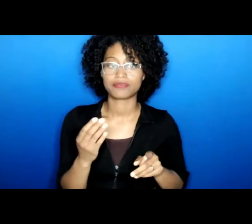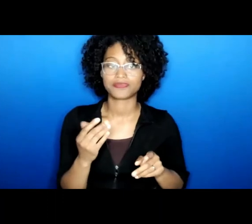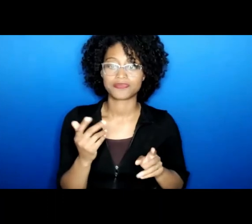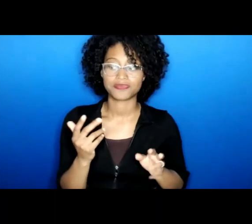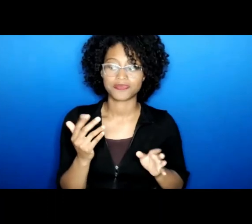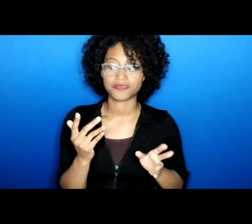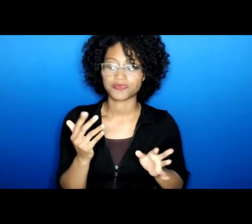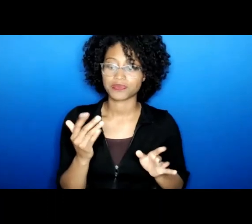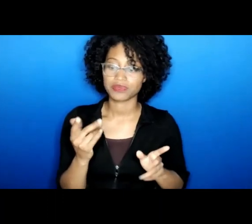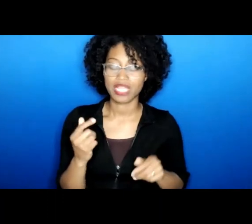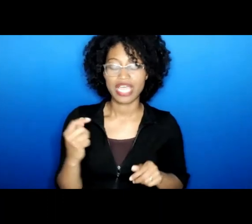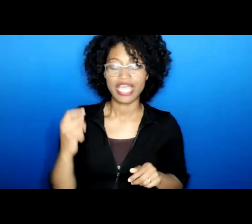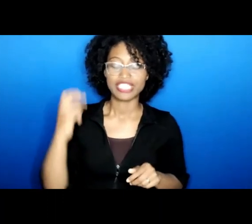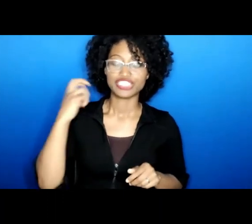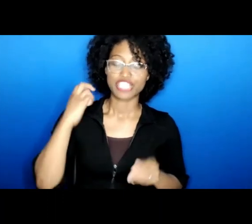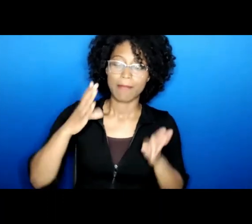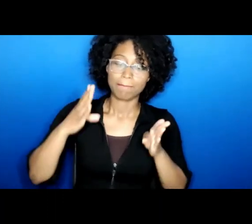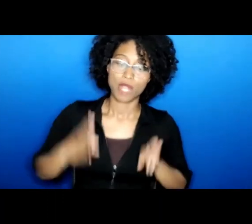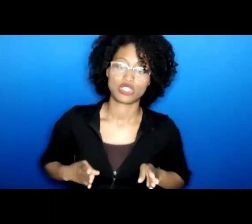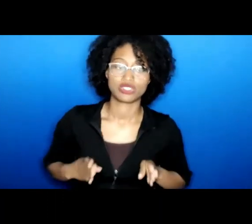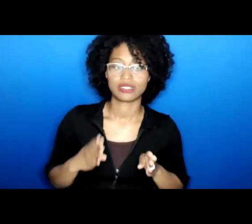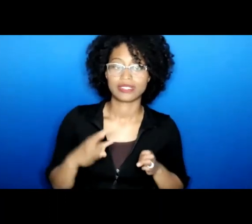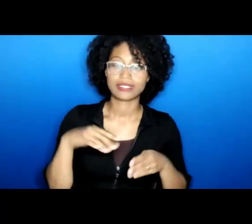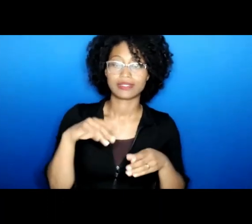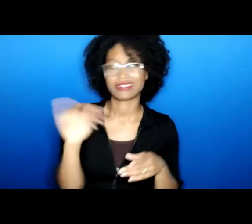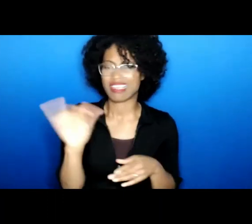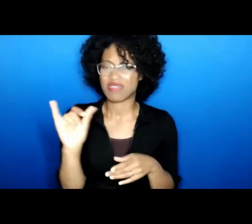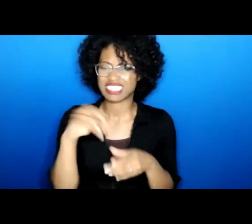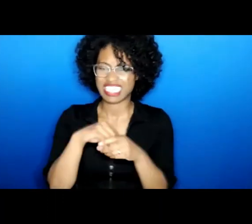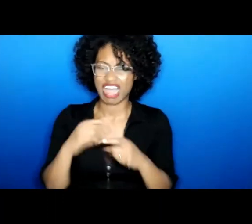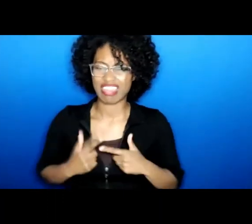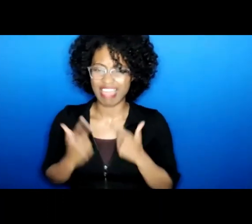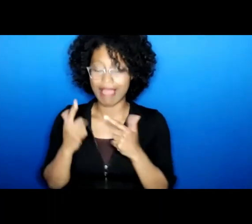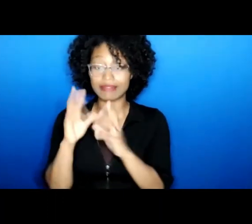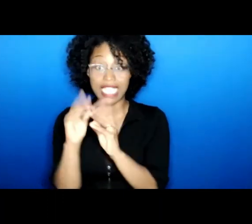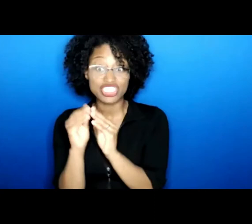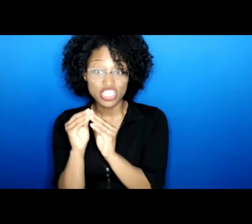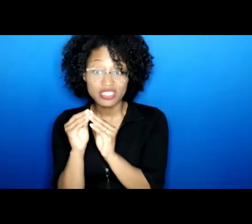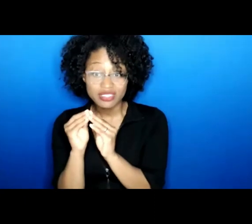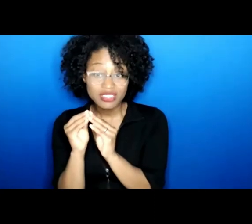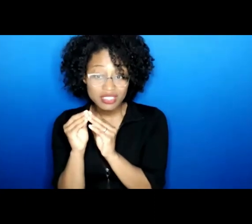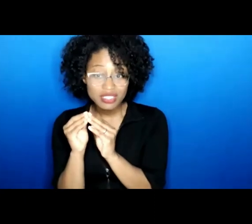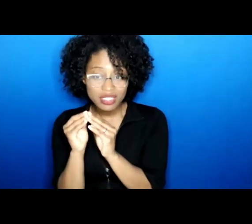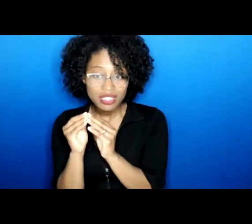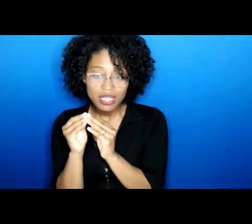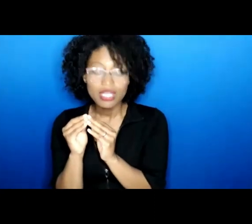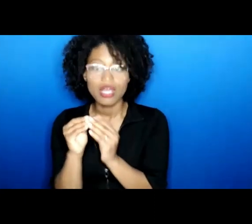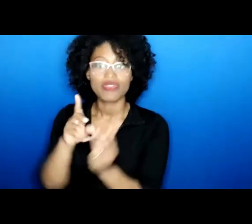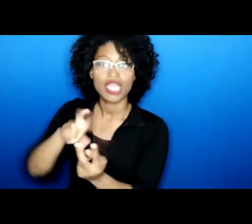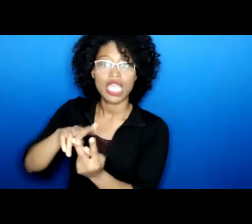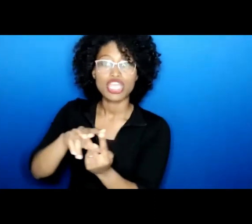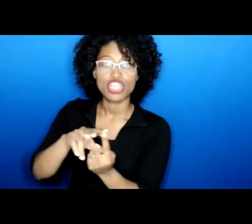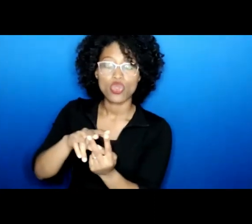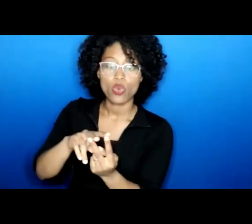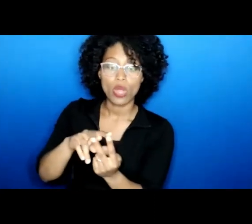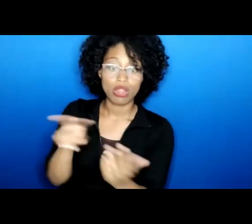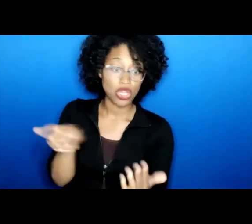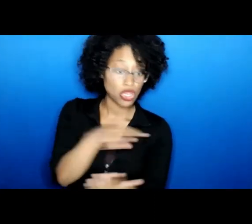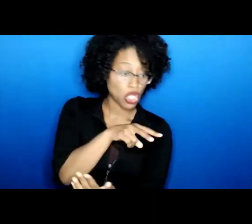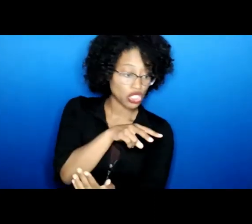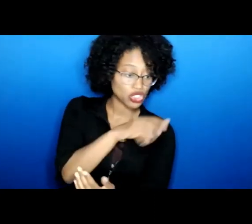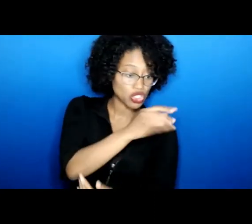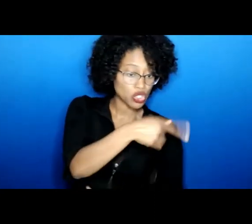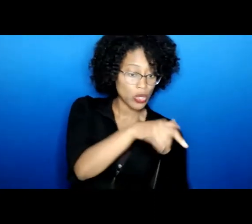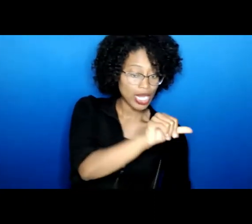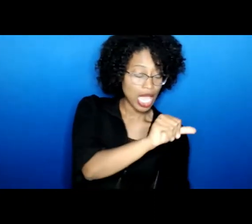will be the person, as is true in a live session, who can either turn to the Q&A moderator if there's